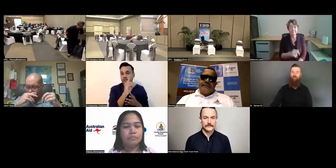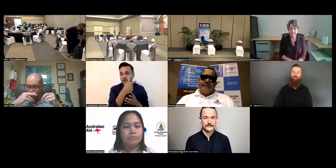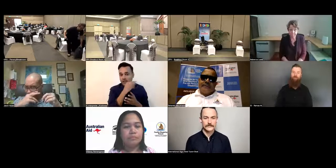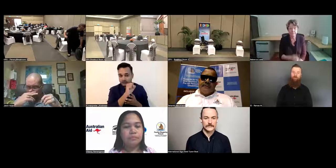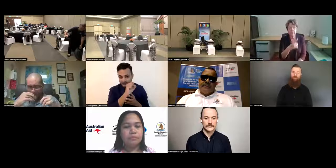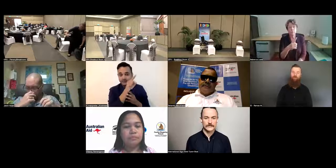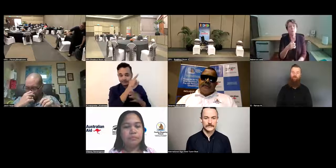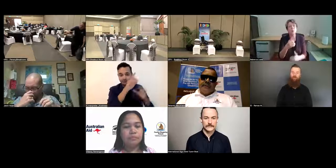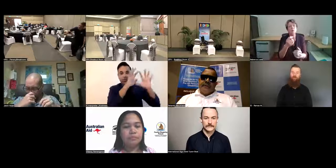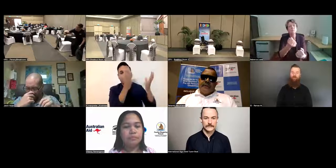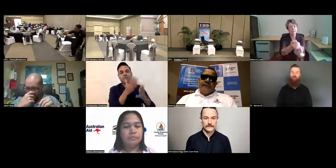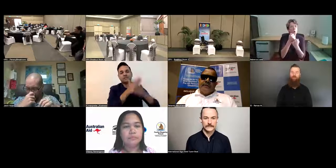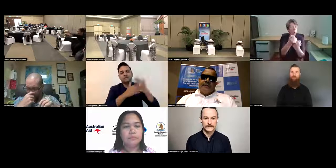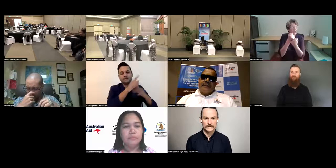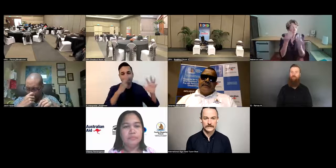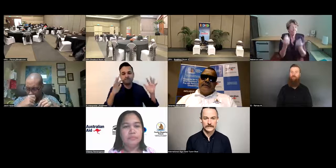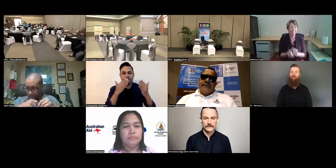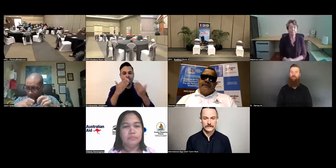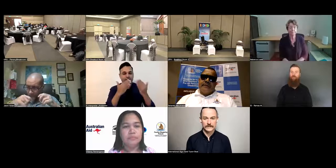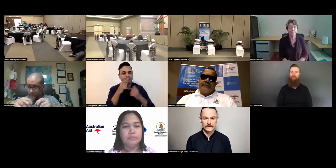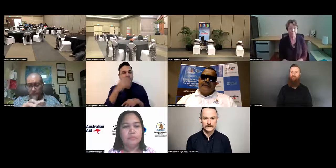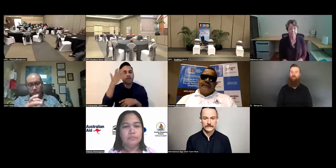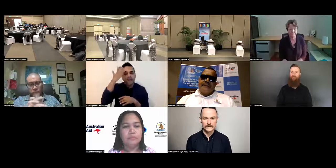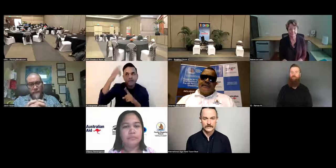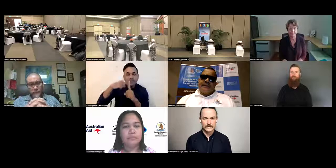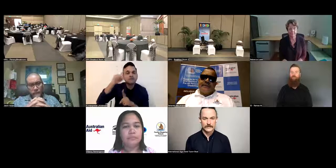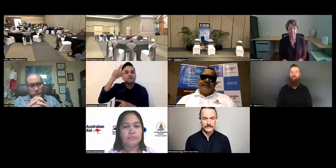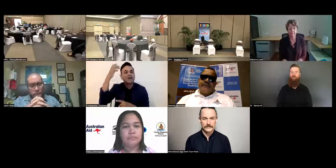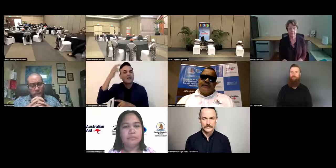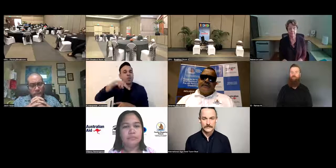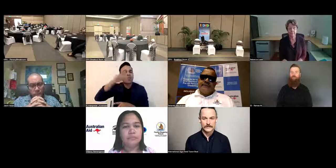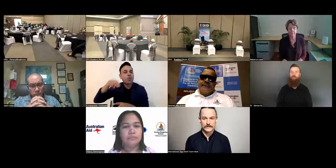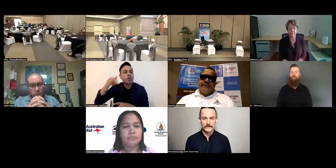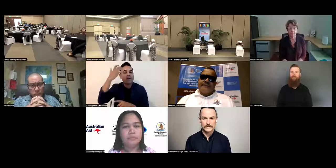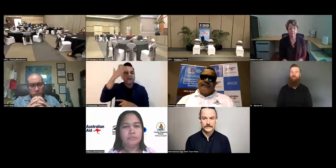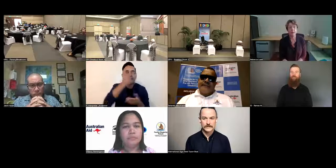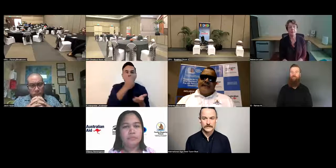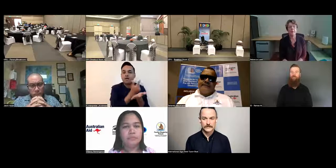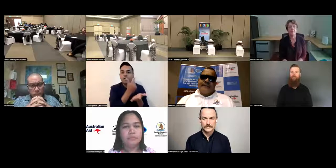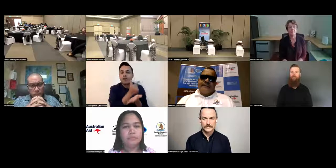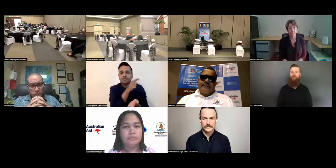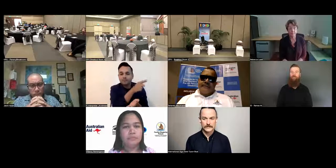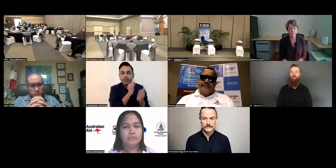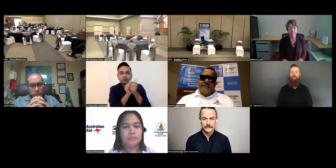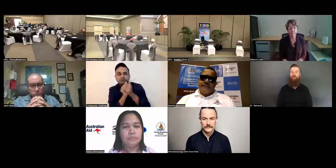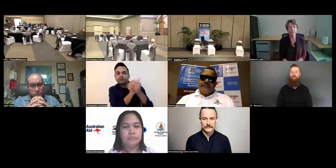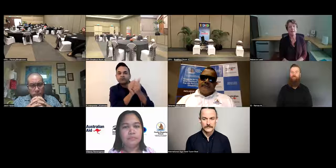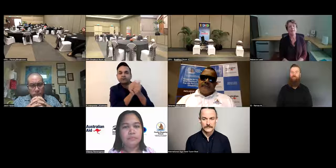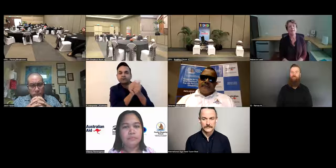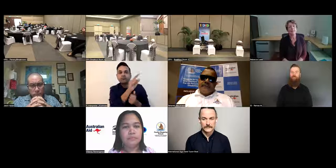event. And I would also like to acknowledge upfront the co-hosts of the Pacific Satellite Summit,